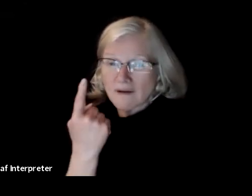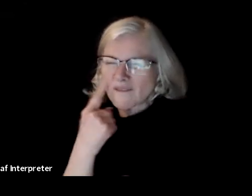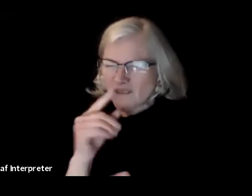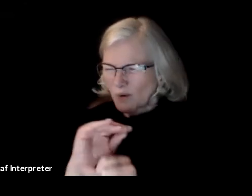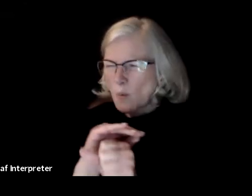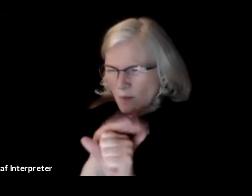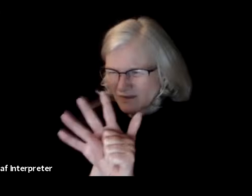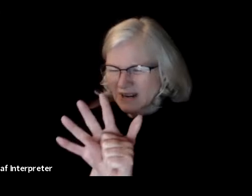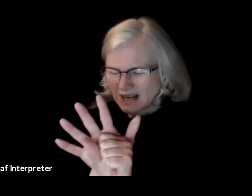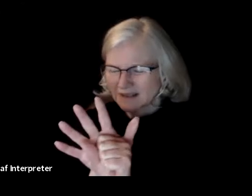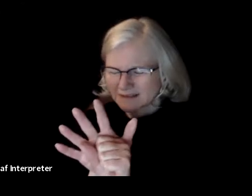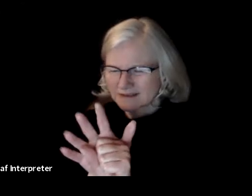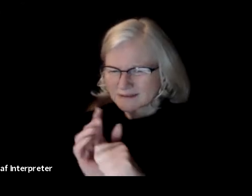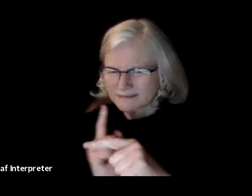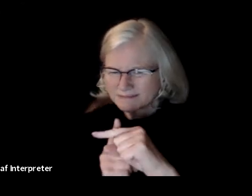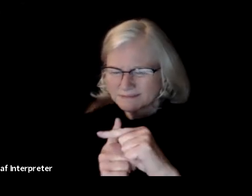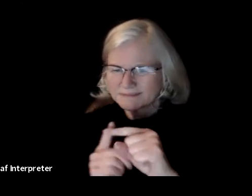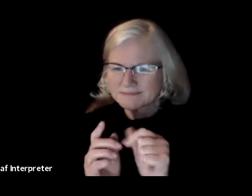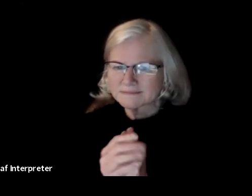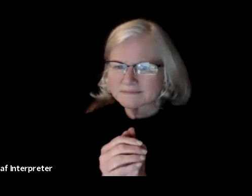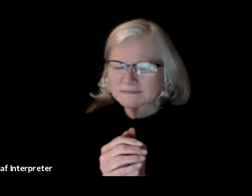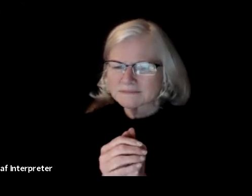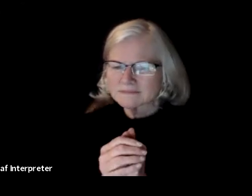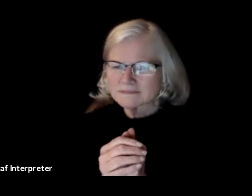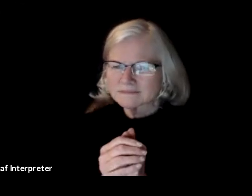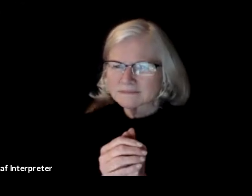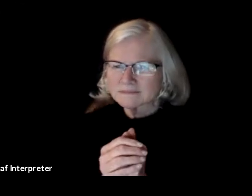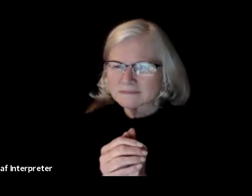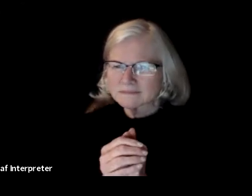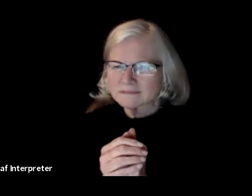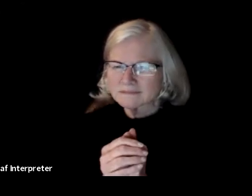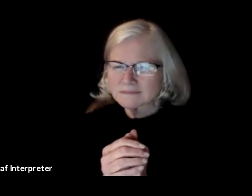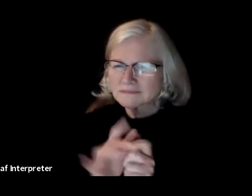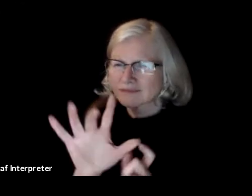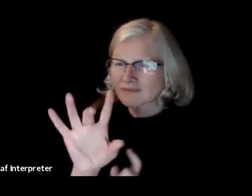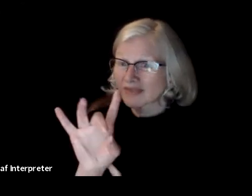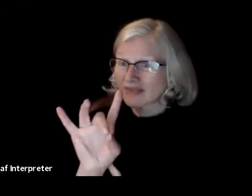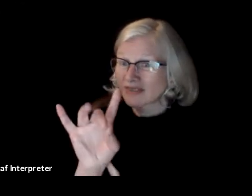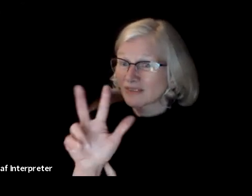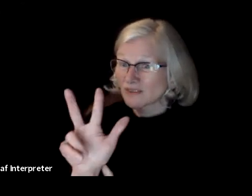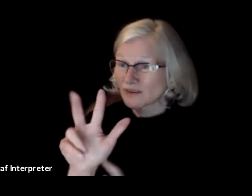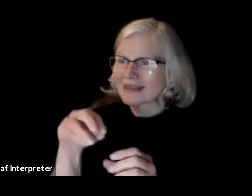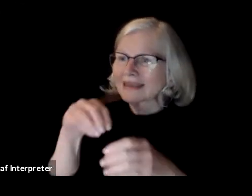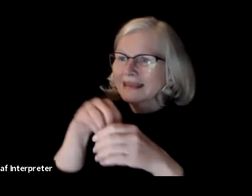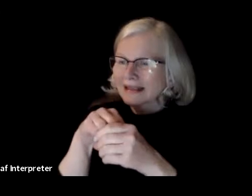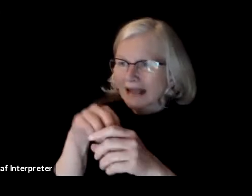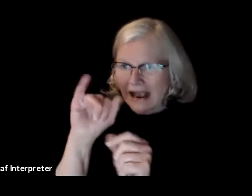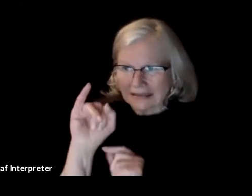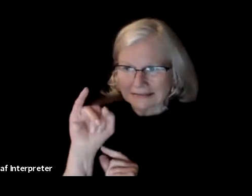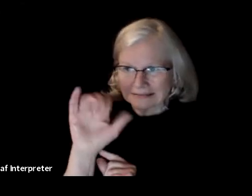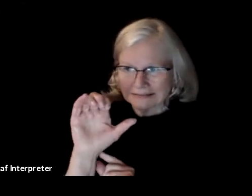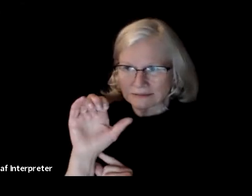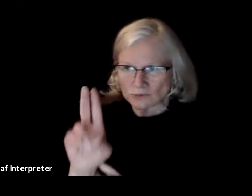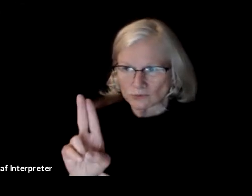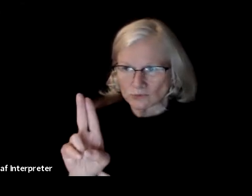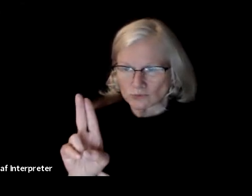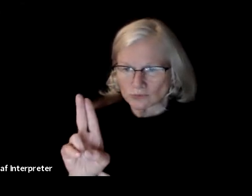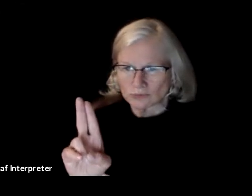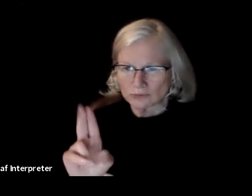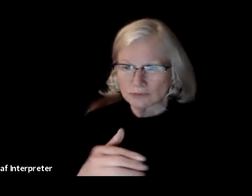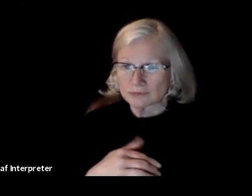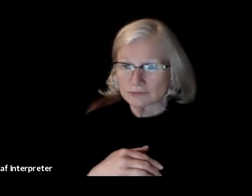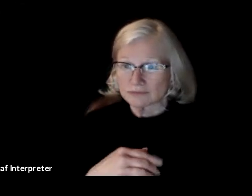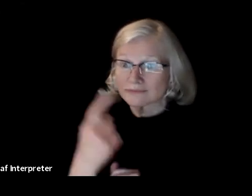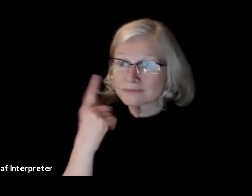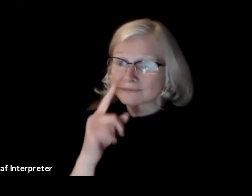care. On the vaccine front, just very briefly, we now have over 2.3 million total doses